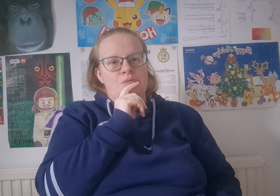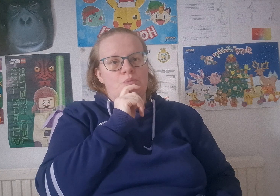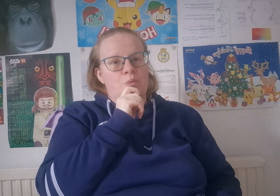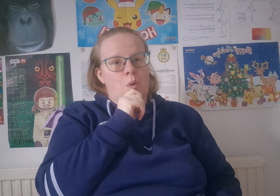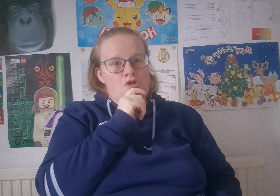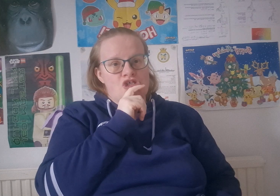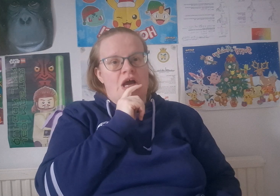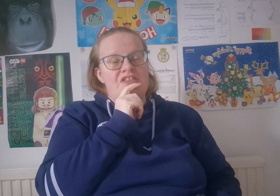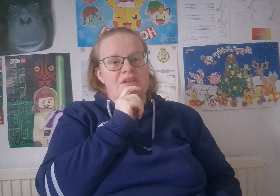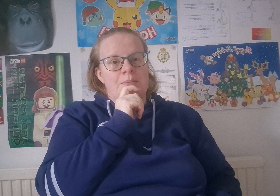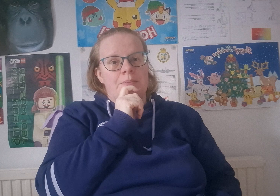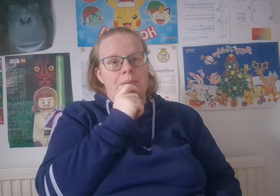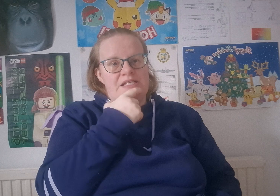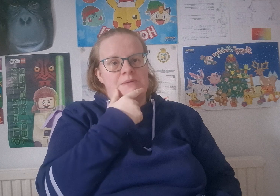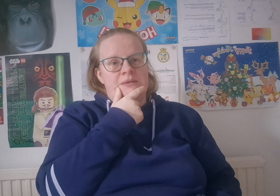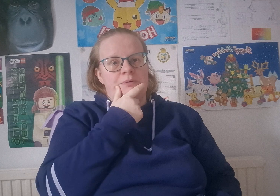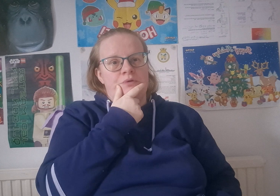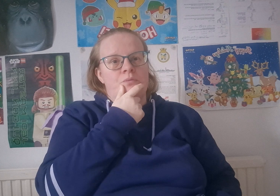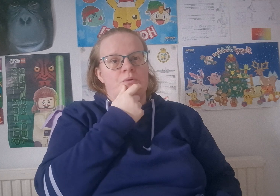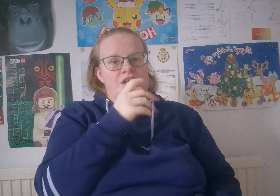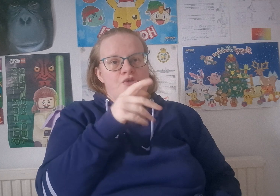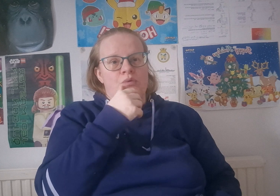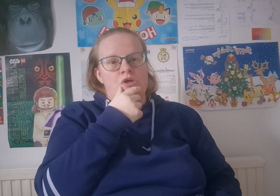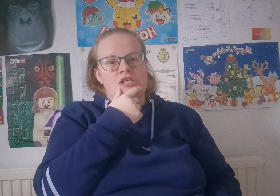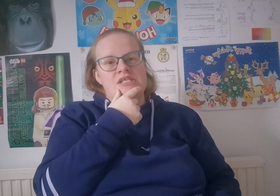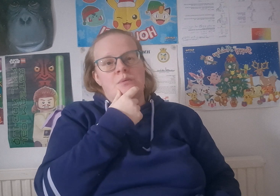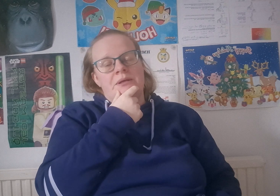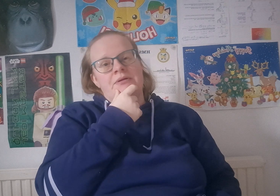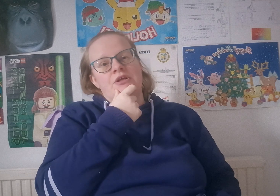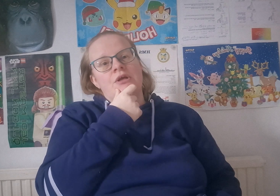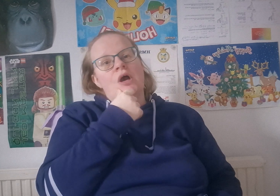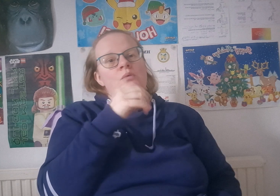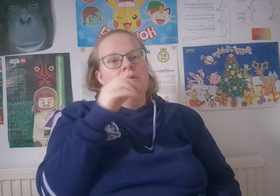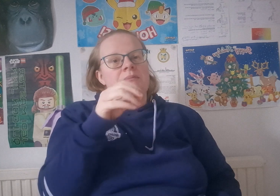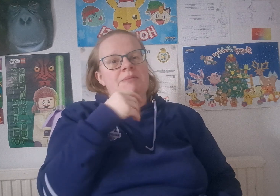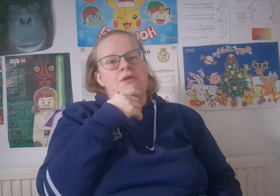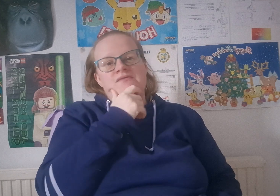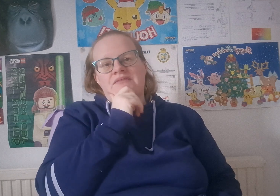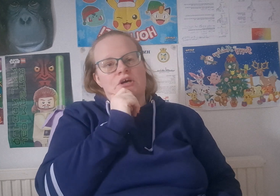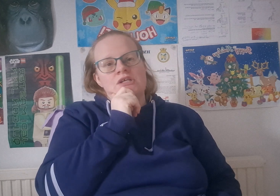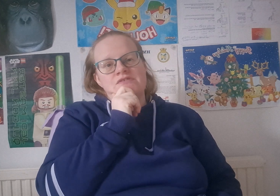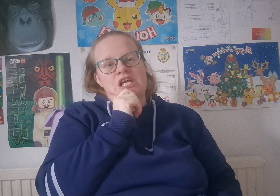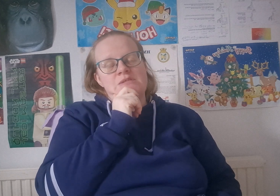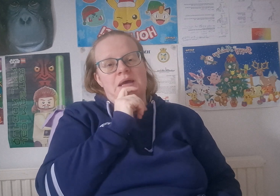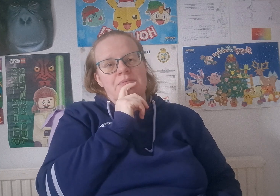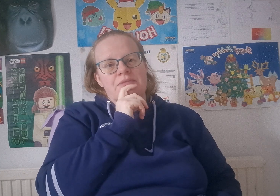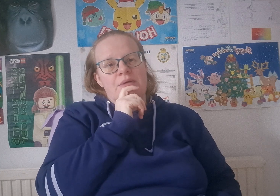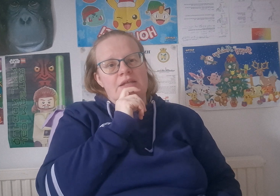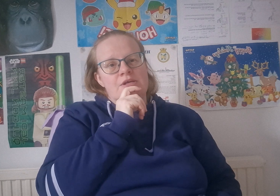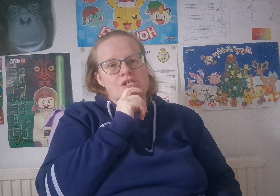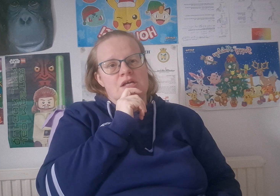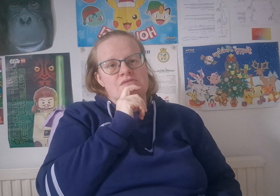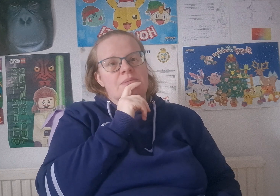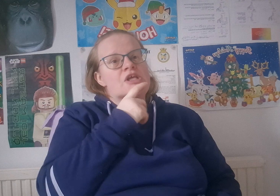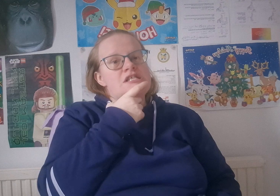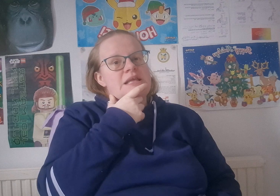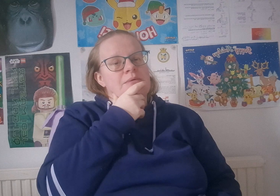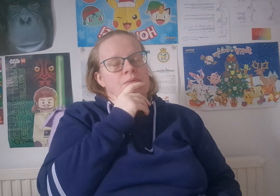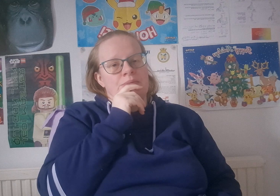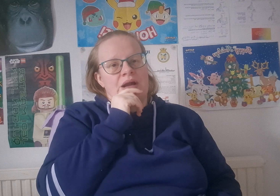will watch it. I think the best people that will enjoy watching this will be the people who've never heard of Shakespeare. They'll get the most out of it, because to them it will be brand